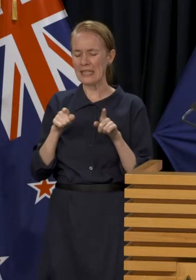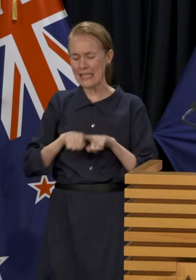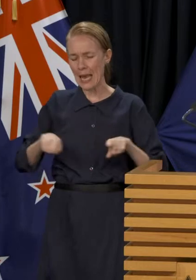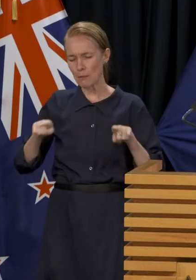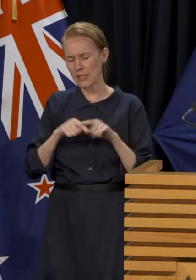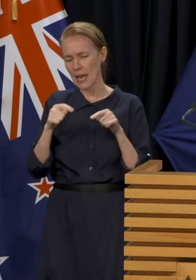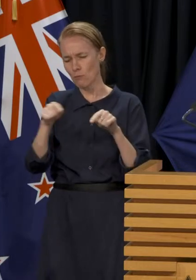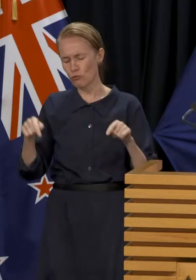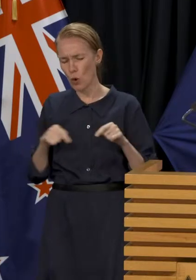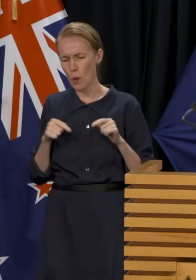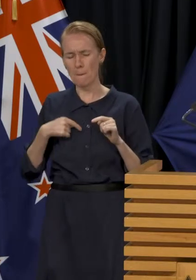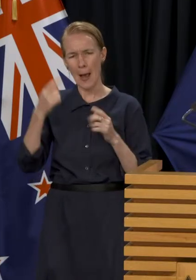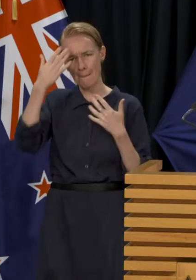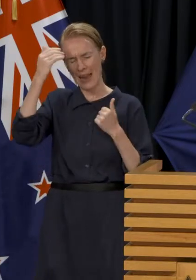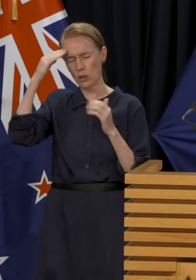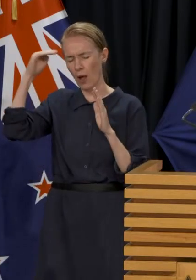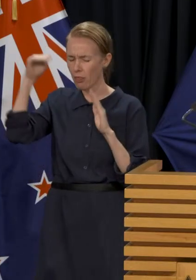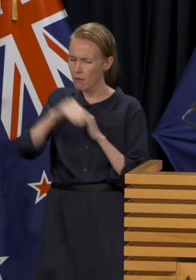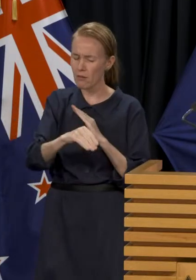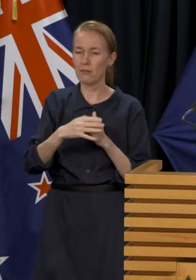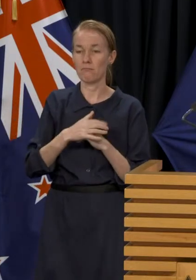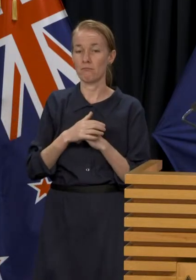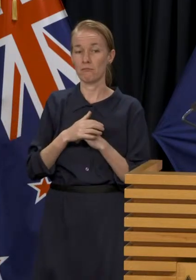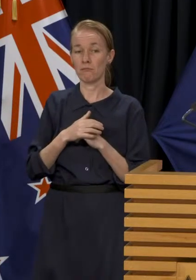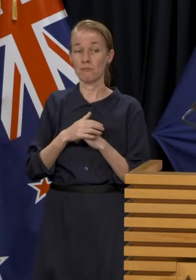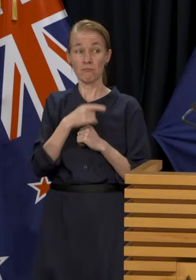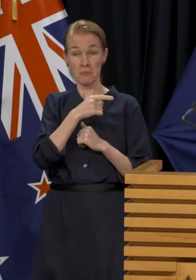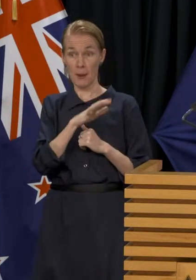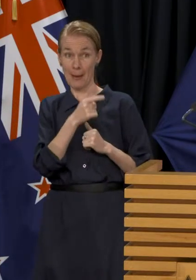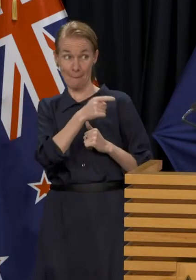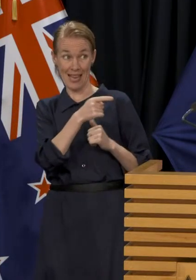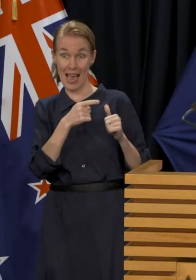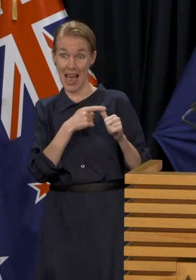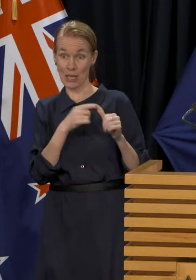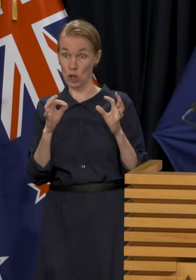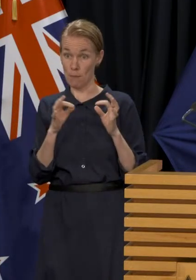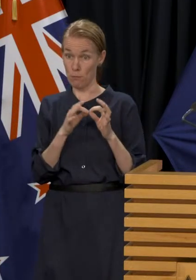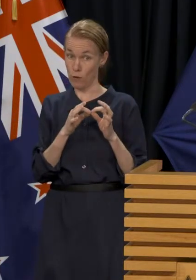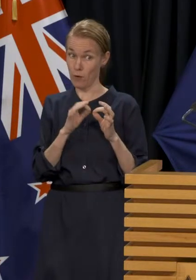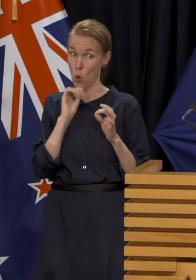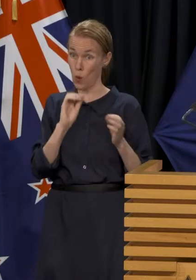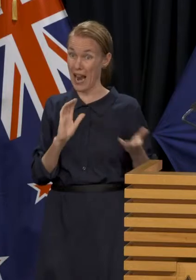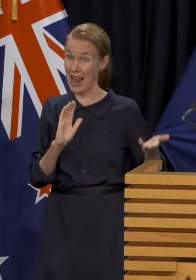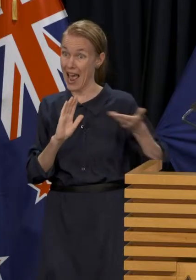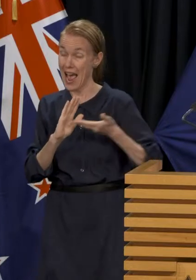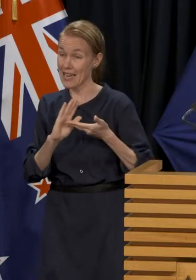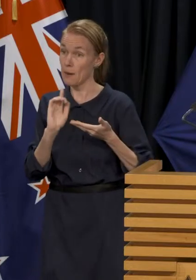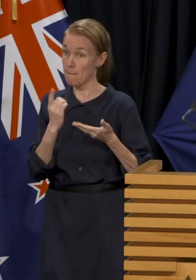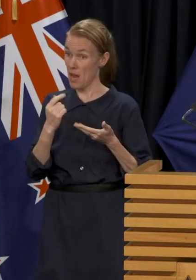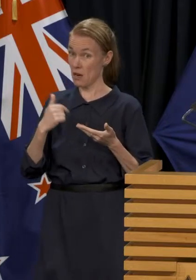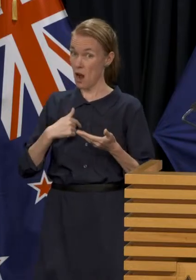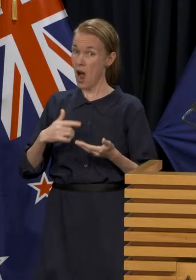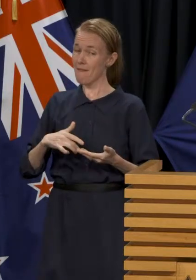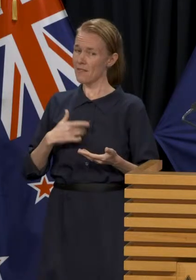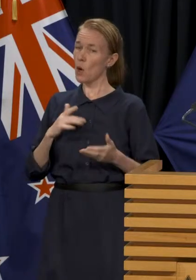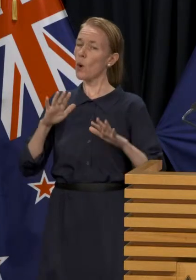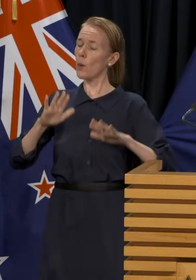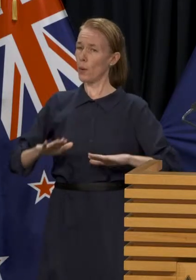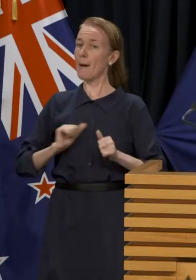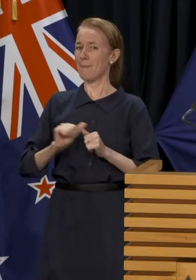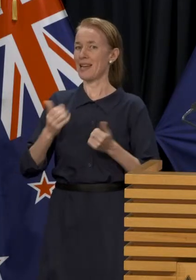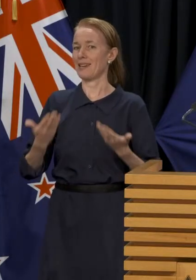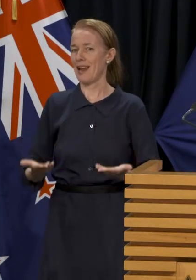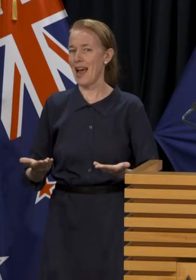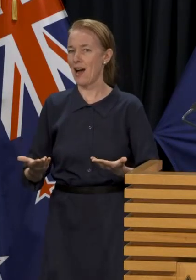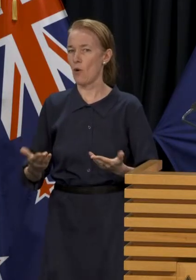whether the Director General wants to add to that, but I am confident that compared to where we were, say, a month ago, things have improved in that